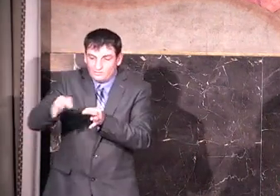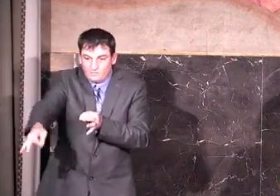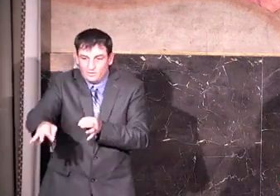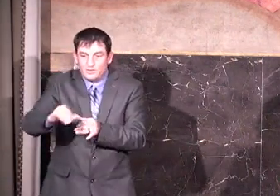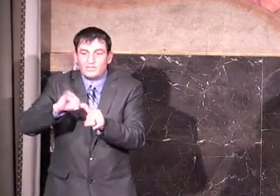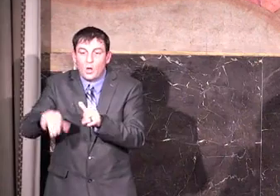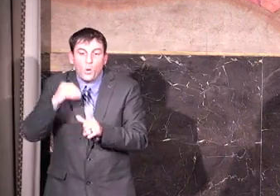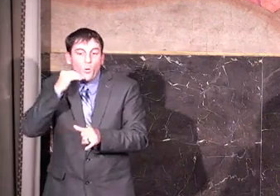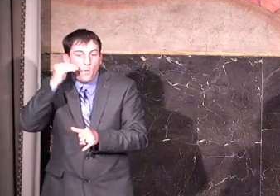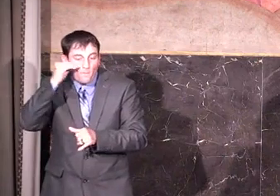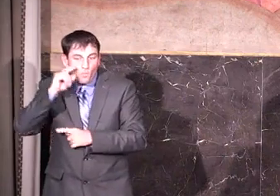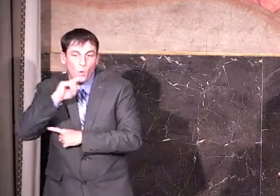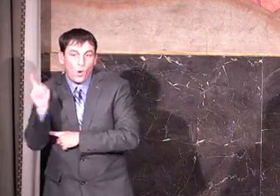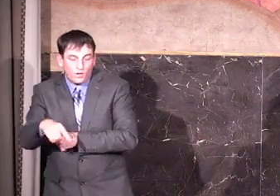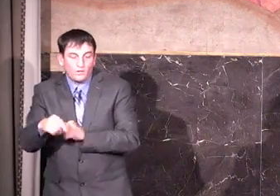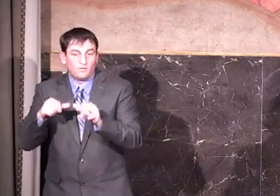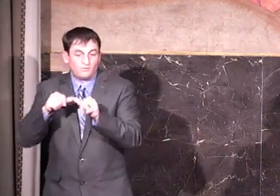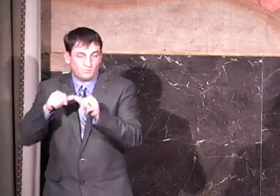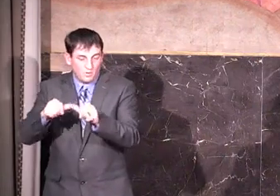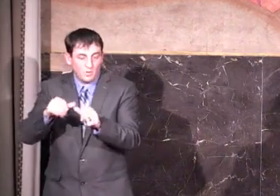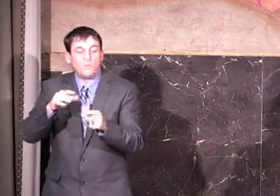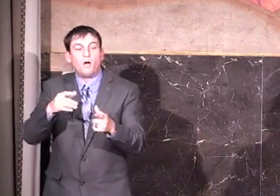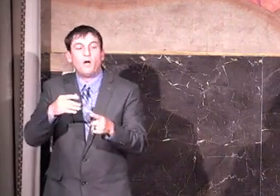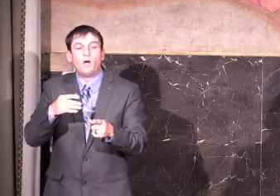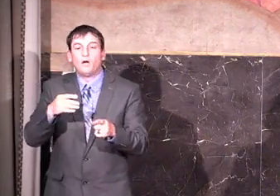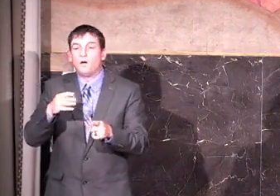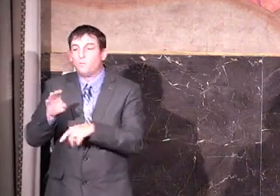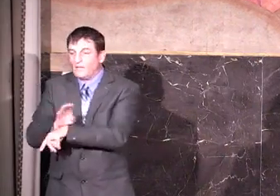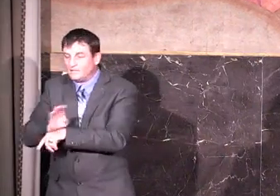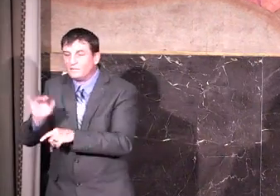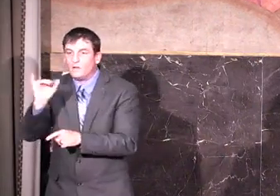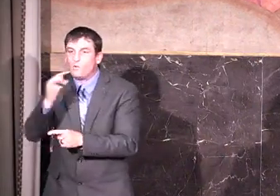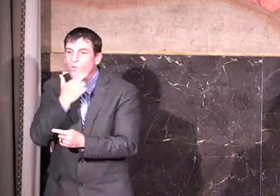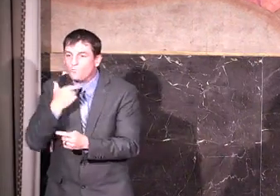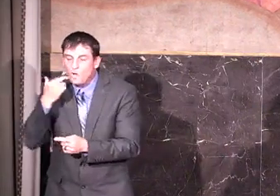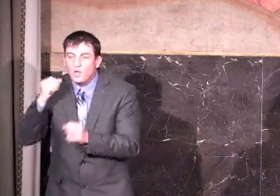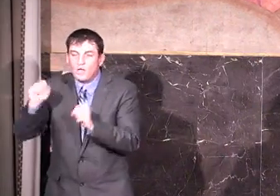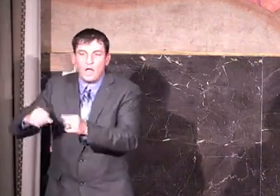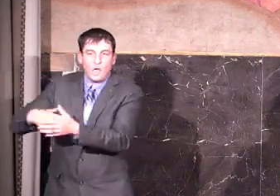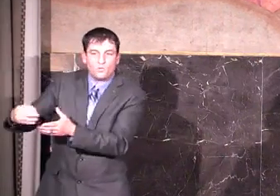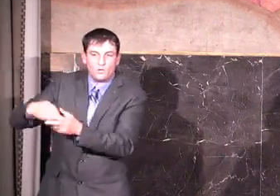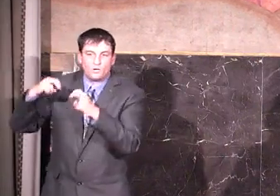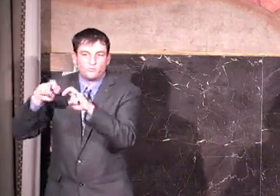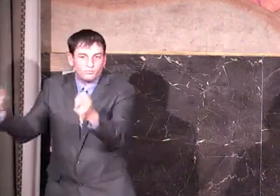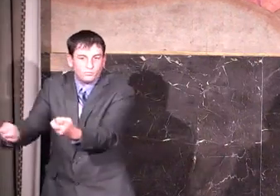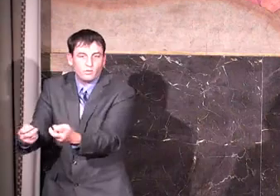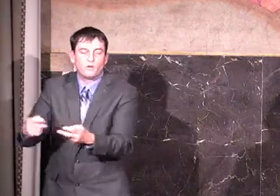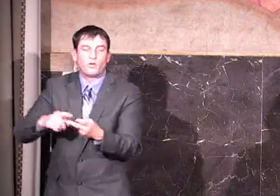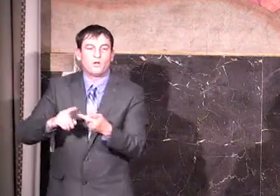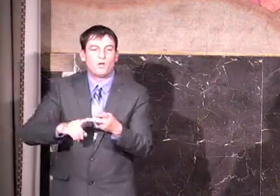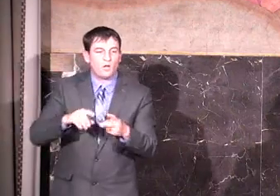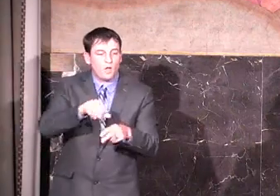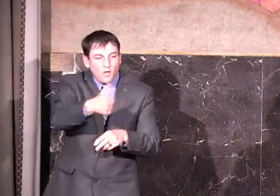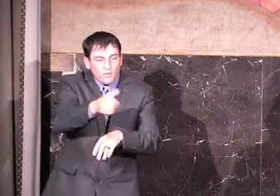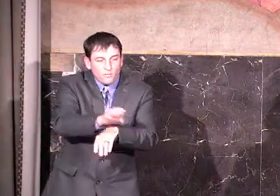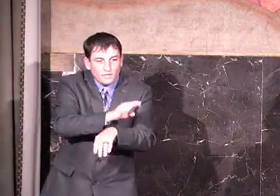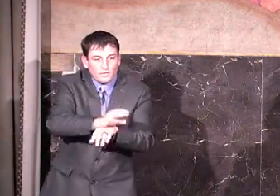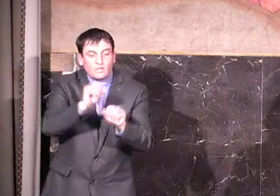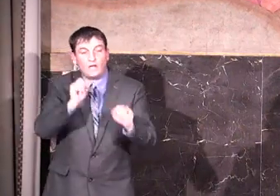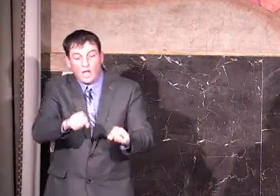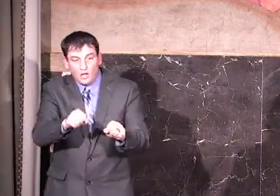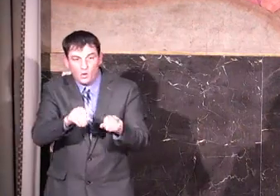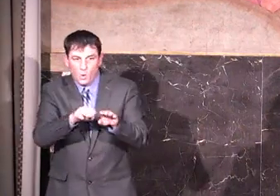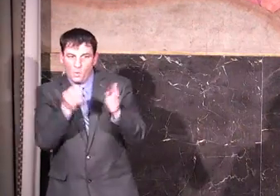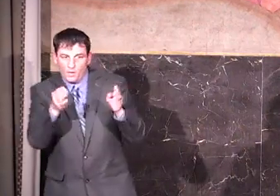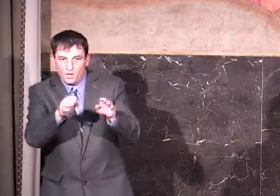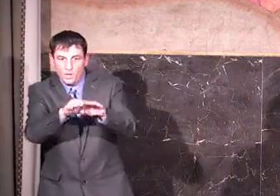let businesses, restaurants have outdoor dining, and you've told businesses to read the order and see if they can be open and encourage them to be open. I guess,